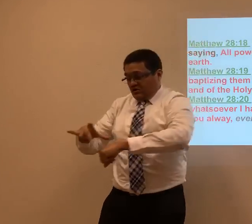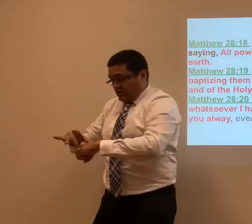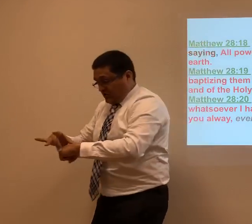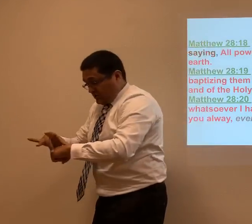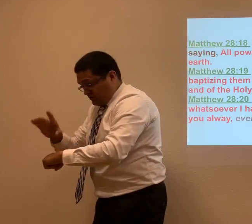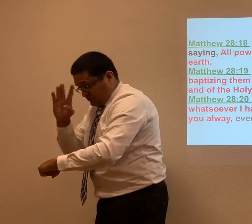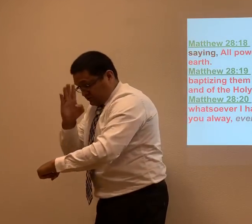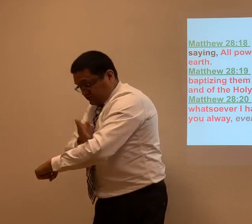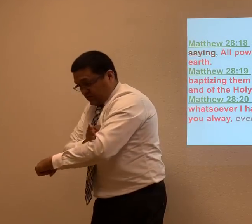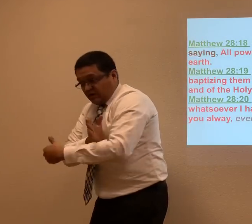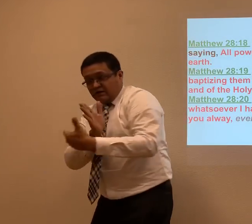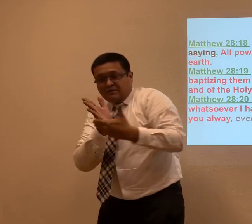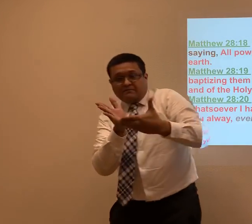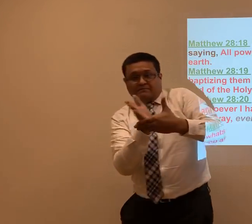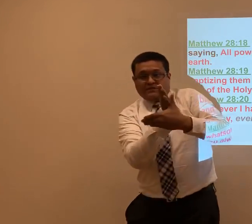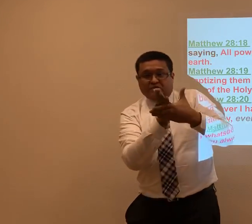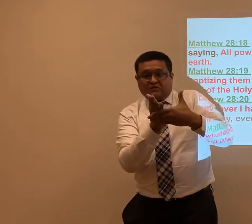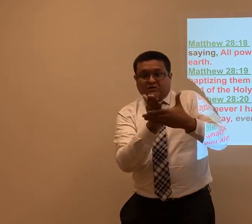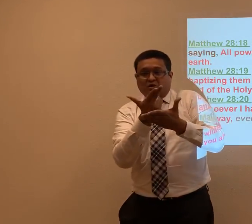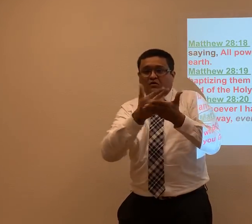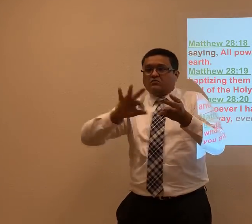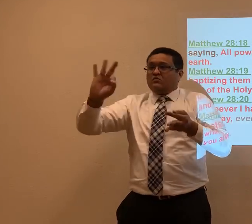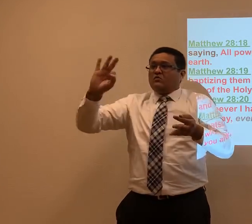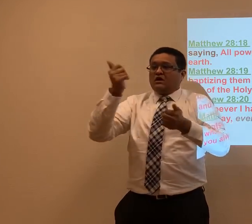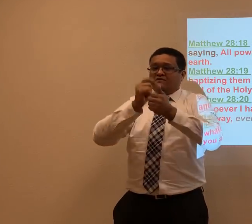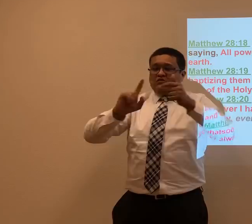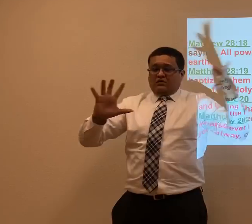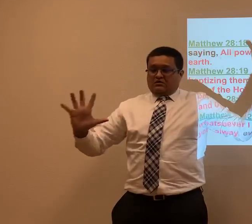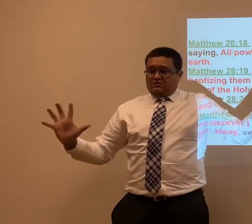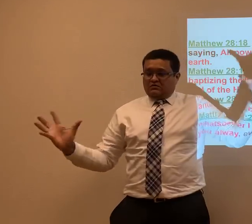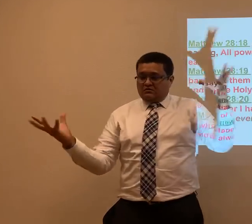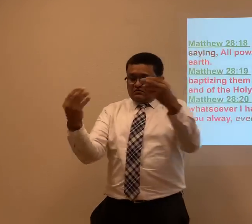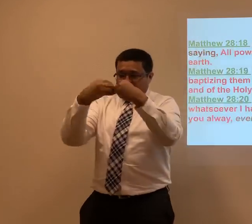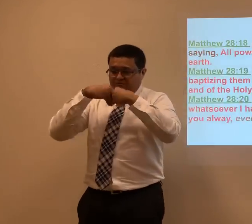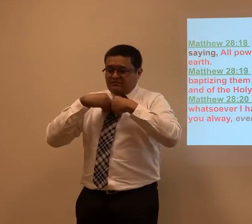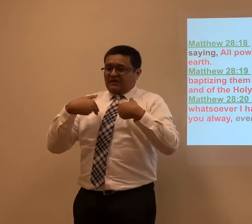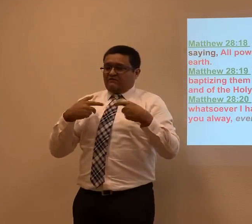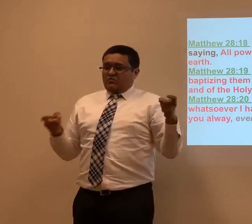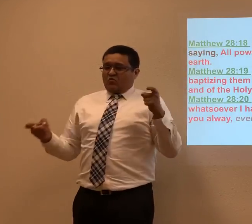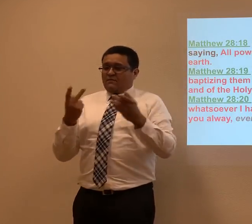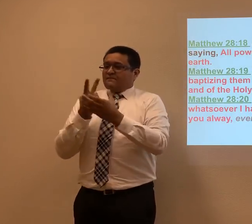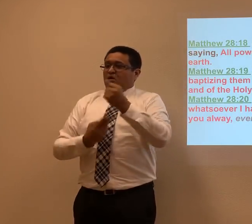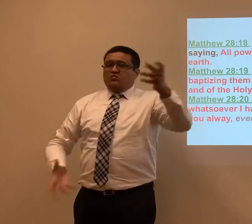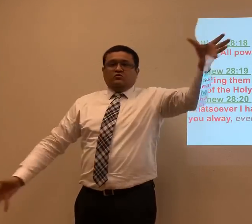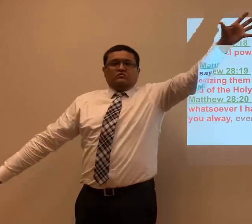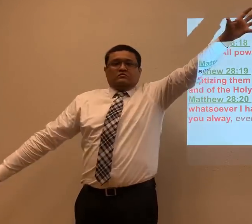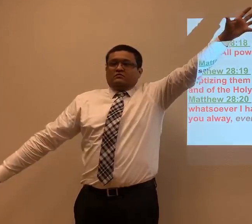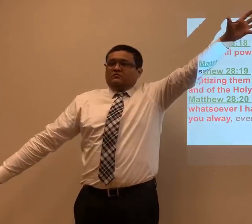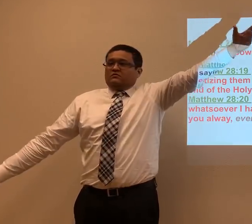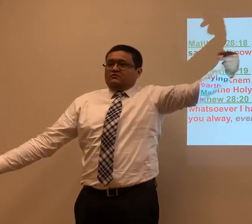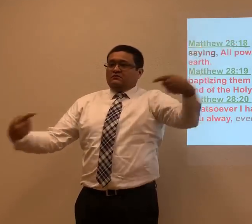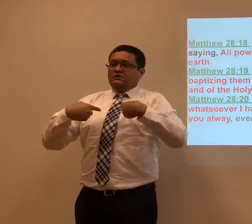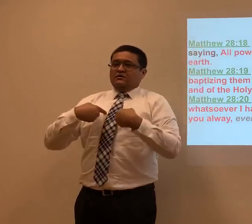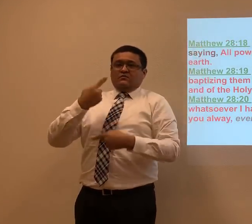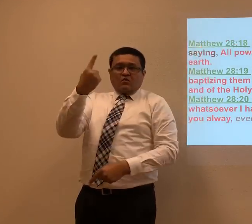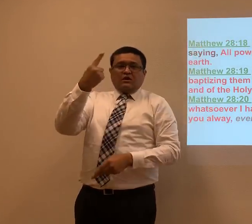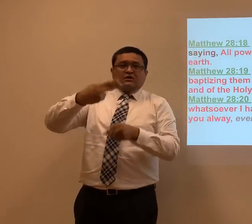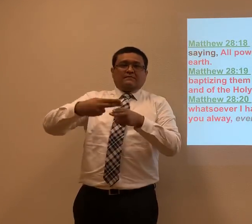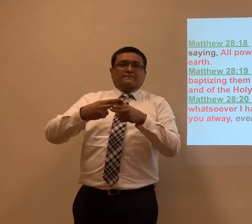he's the Father, and on earth he was the Son, and in between was the Holy Ghost. But those all three, it's all in him. It's just